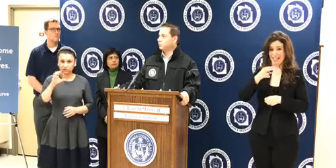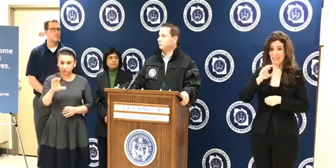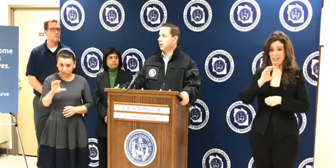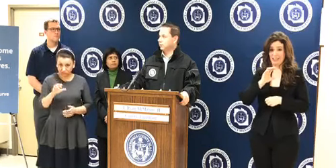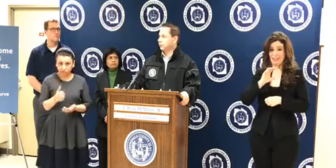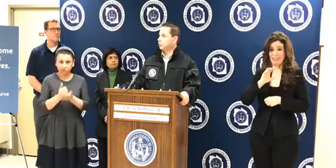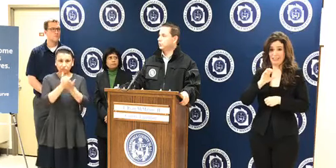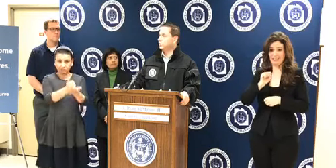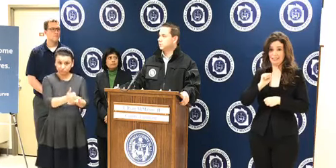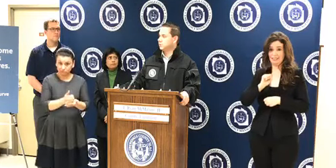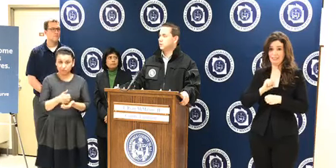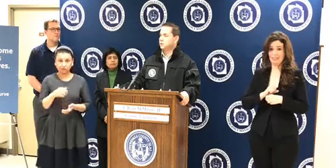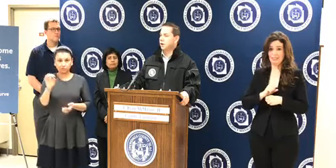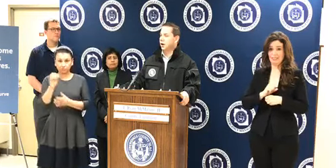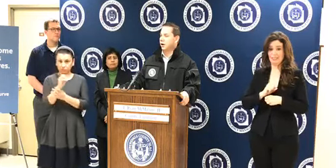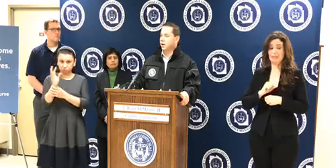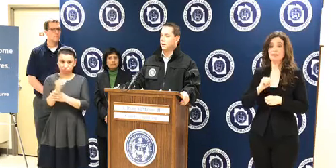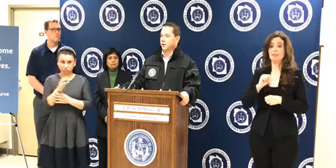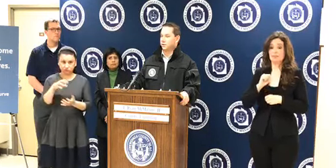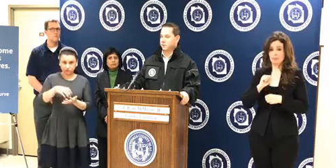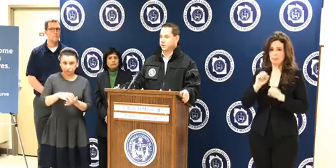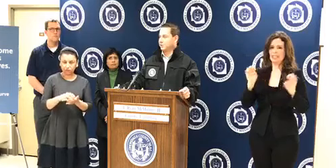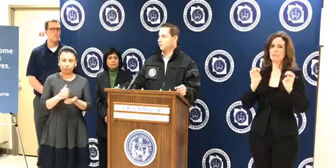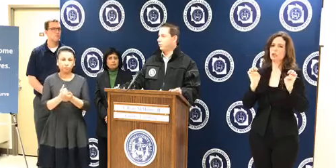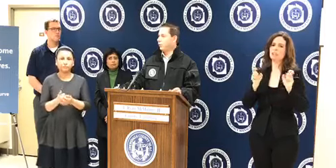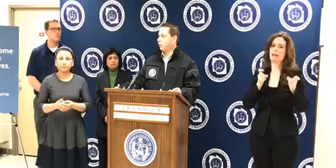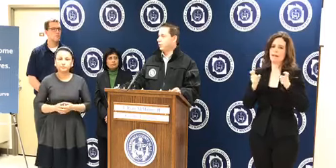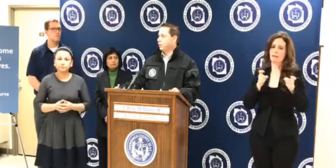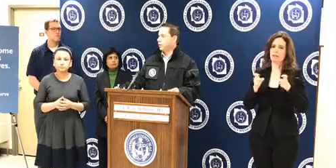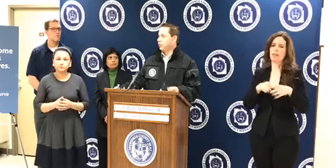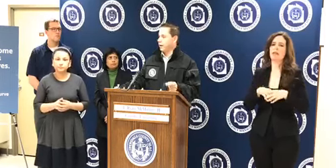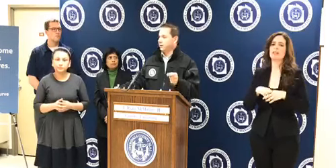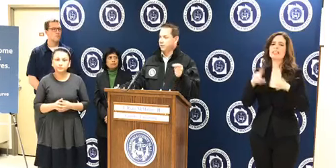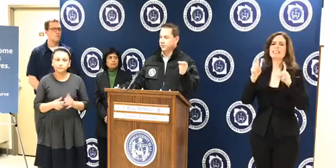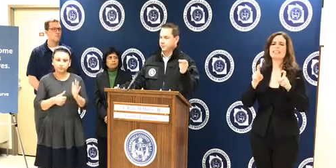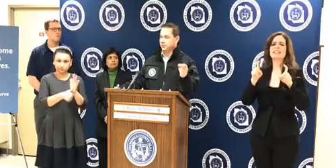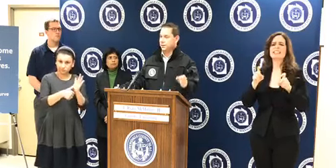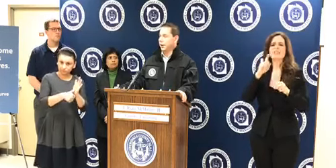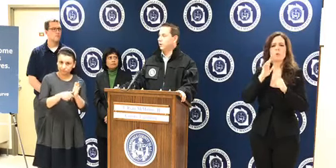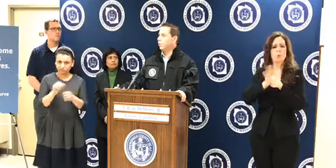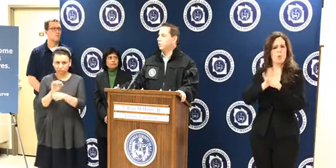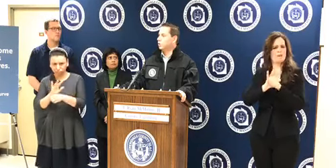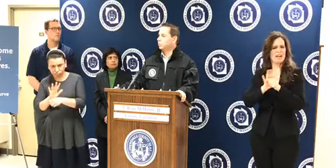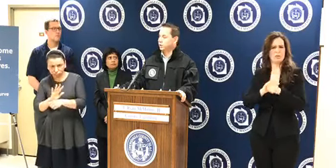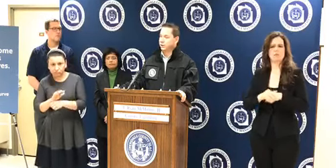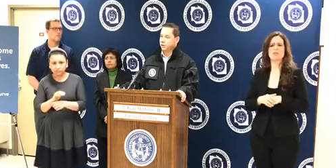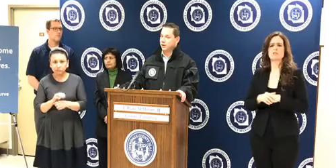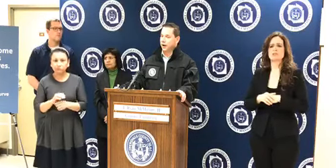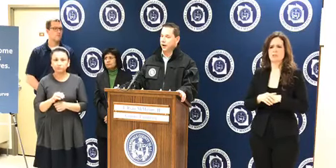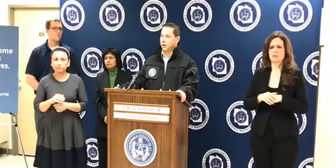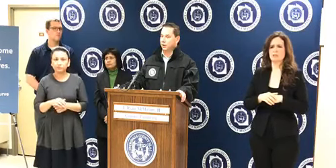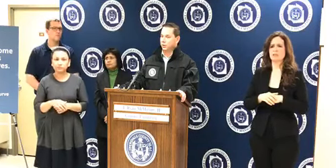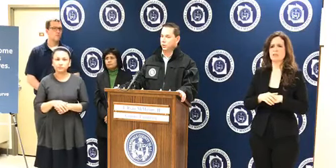are handling emergencies, and the testing for COVID-19 is being handled where it should be.